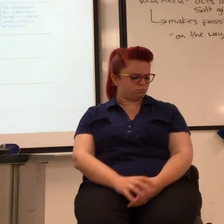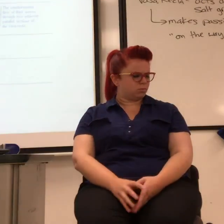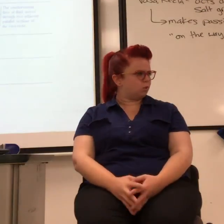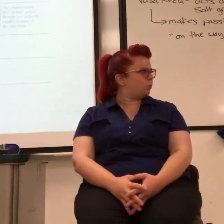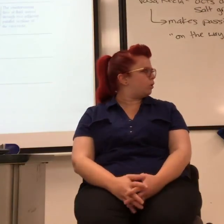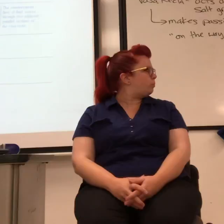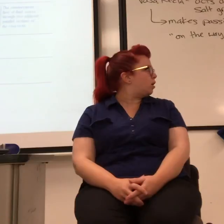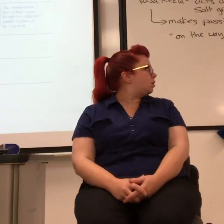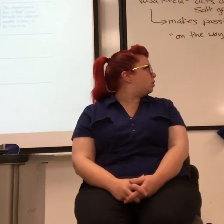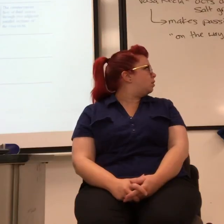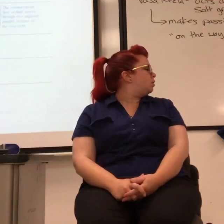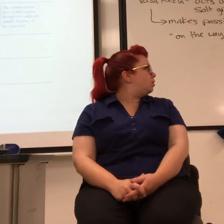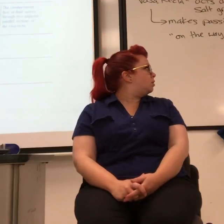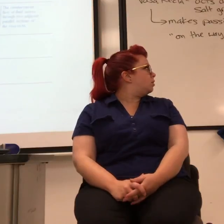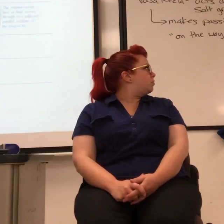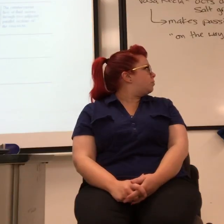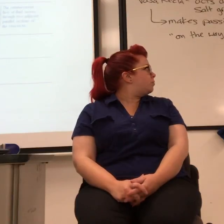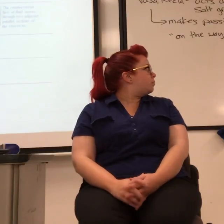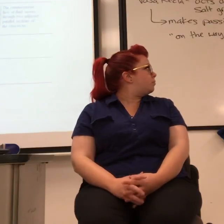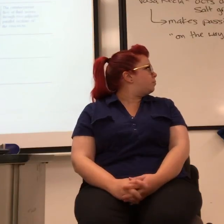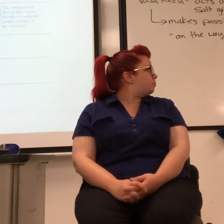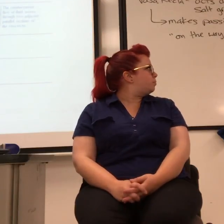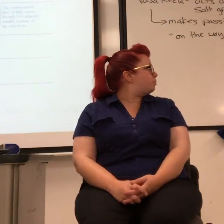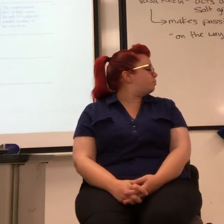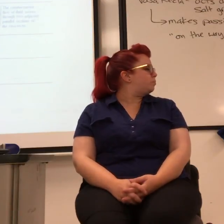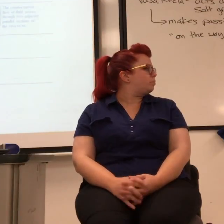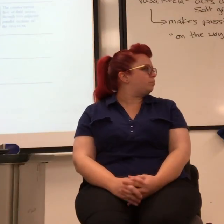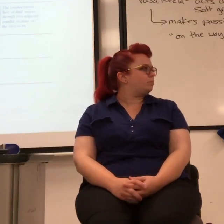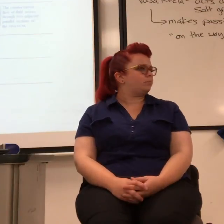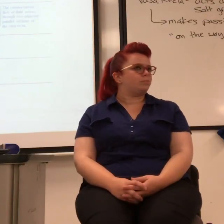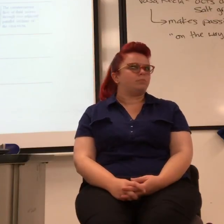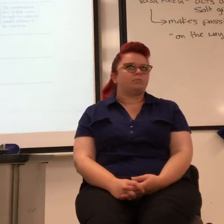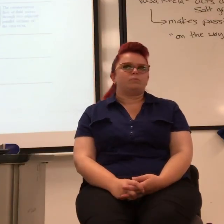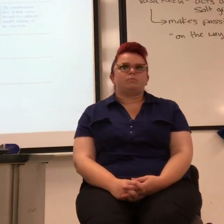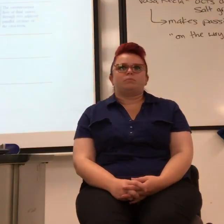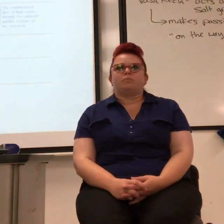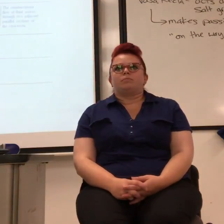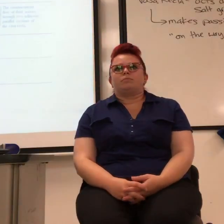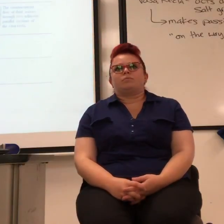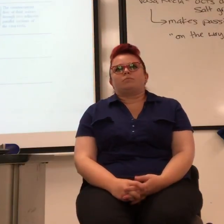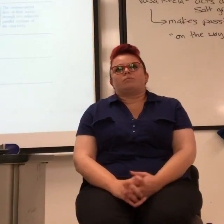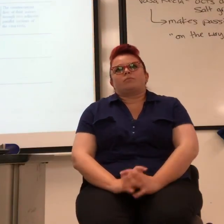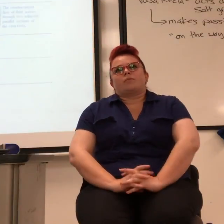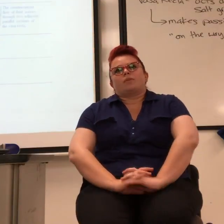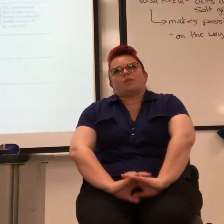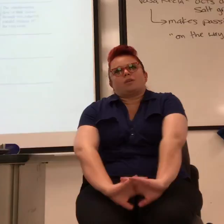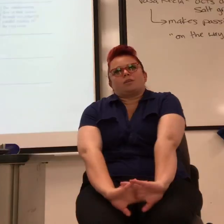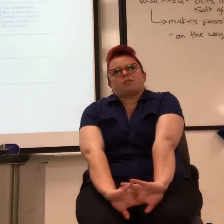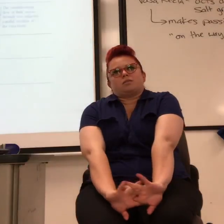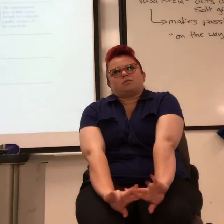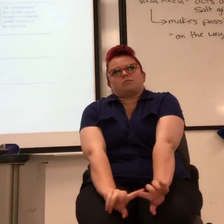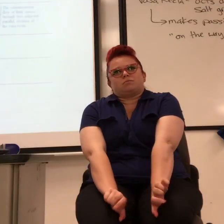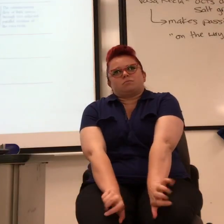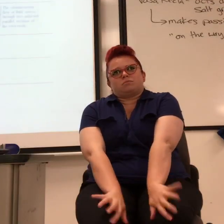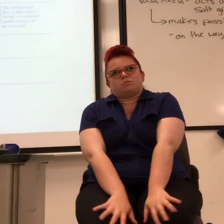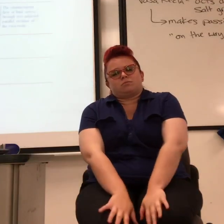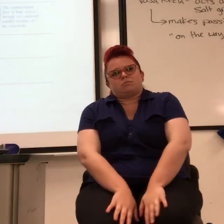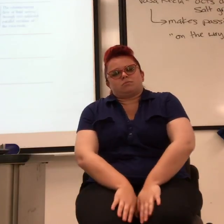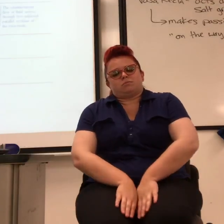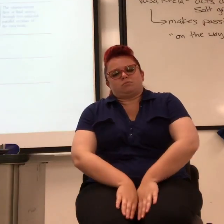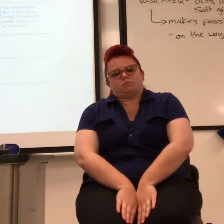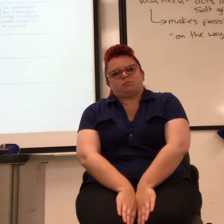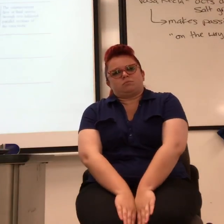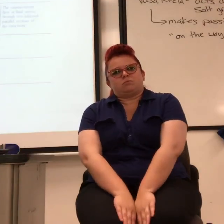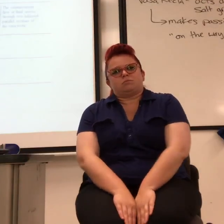lose salt, gain water. Therefore, you're going to dilute